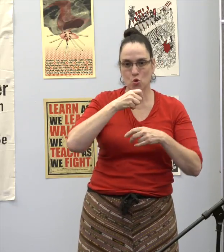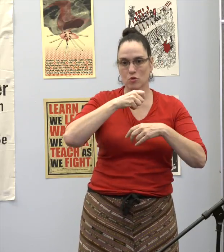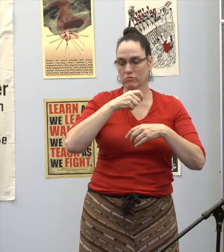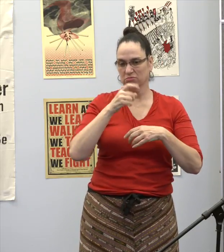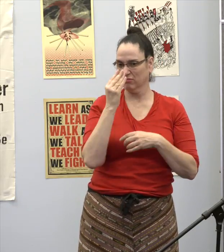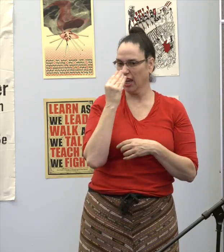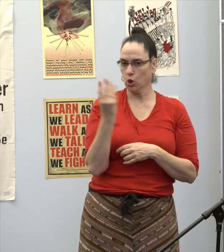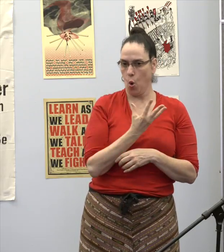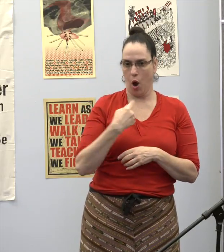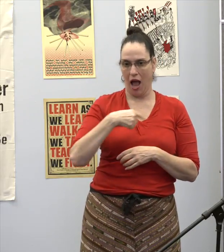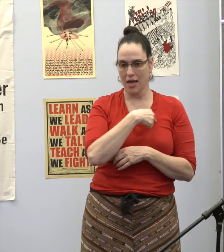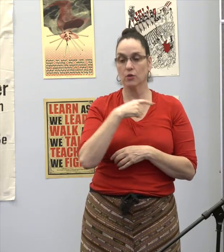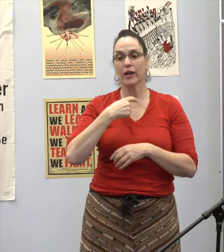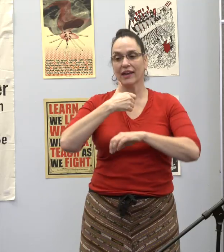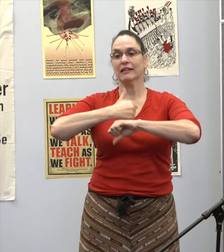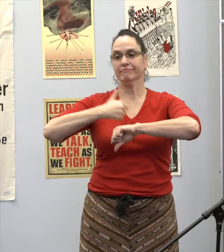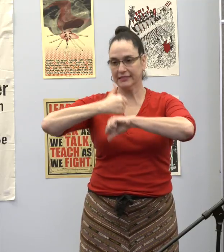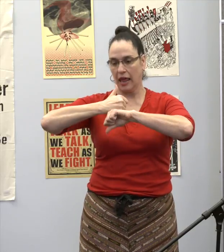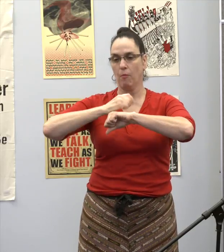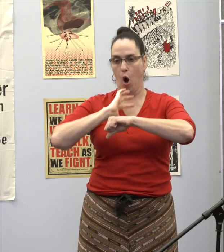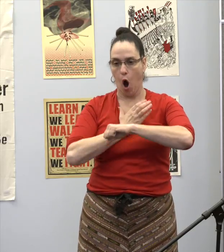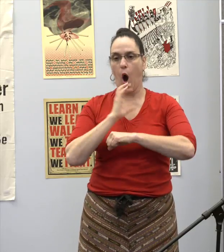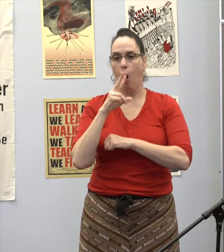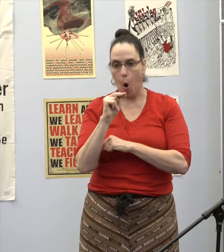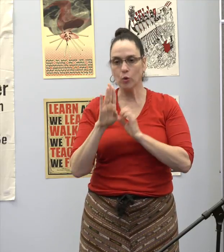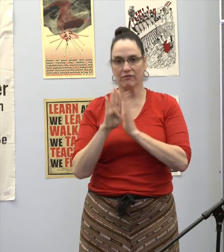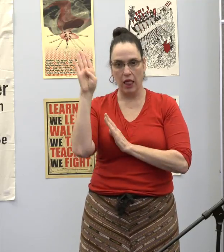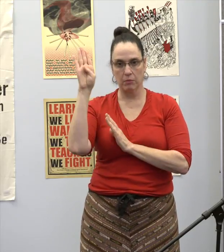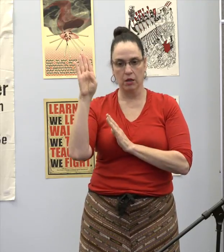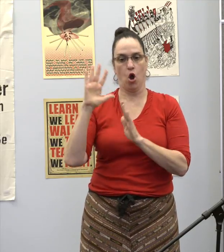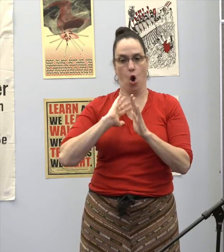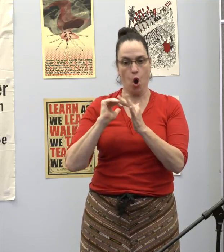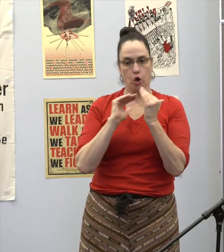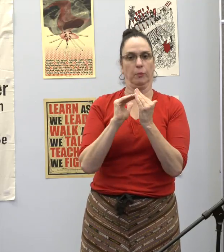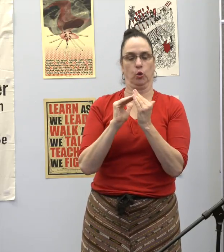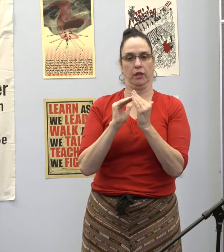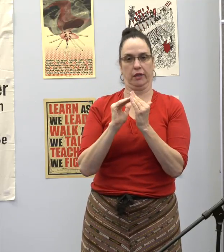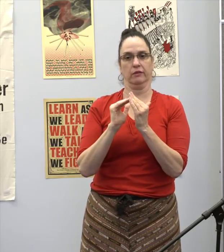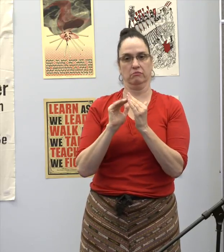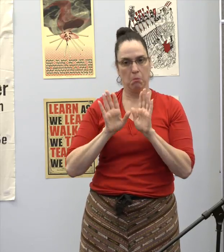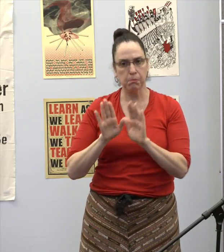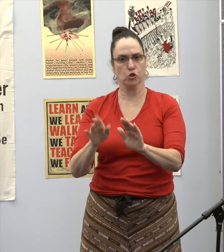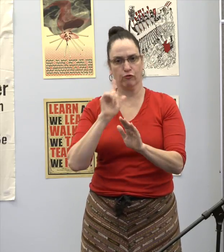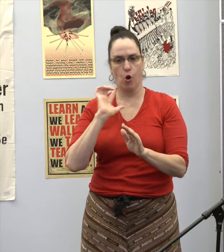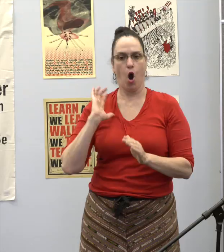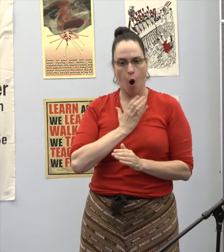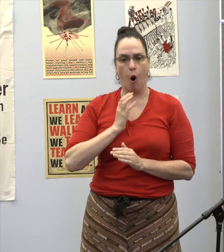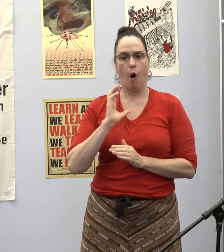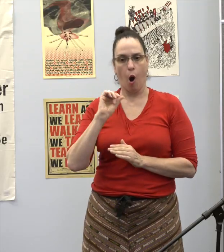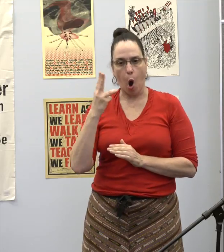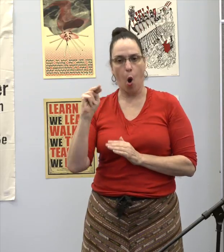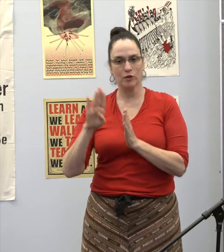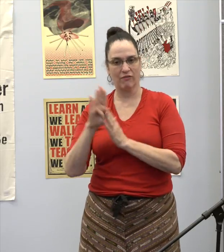our community, is by having community-driven development, is by literally having people who have been dealing